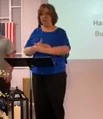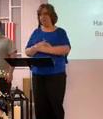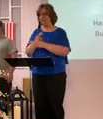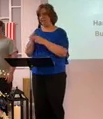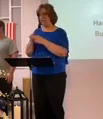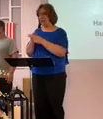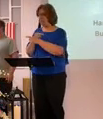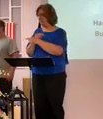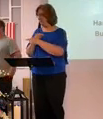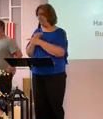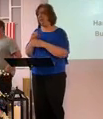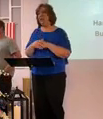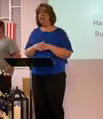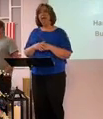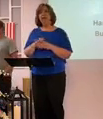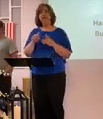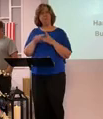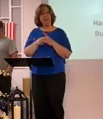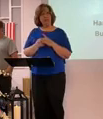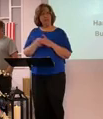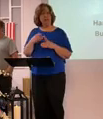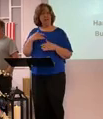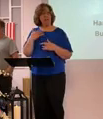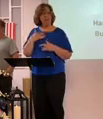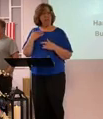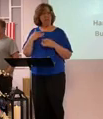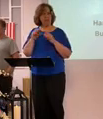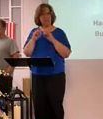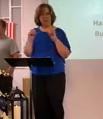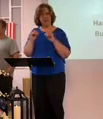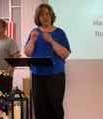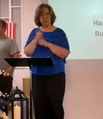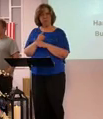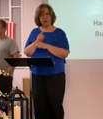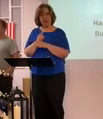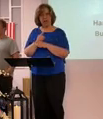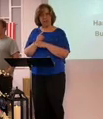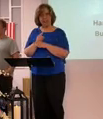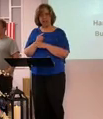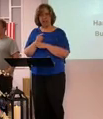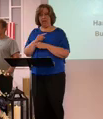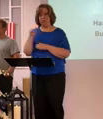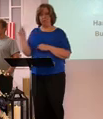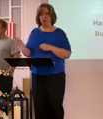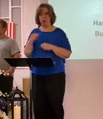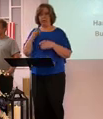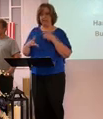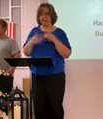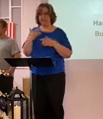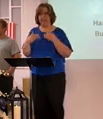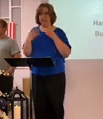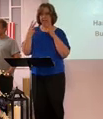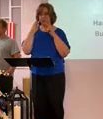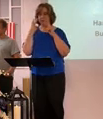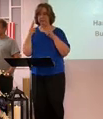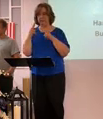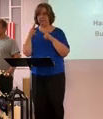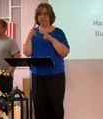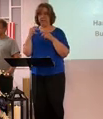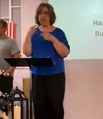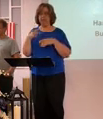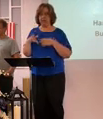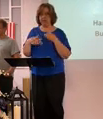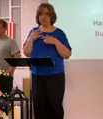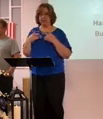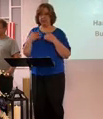I felt like something just wasn't right. I was always really excited to go to the to my appointments because I knew I was